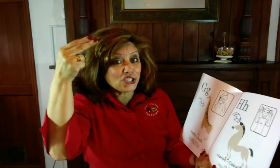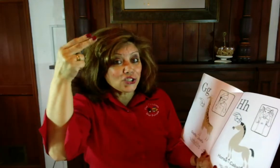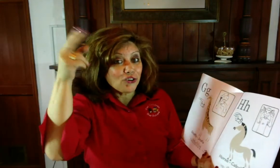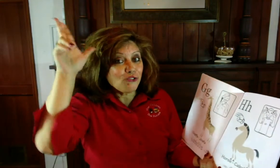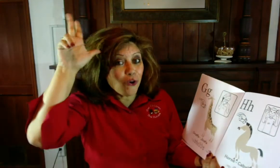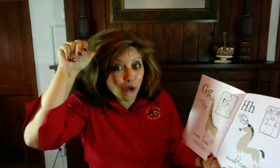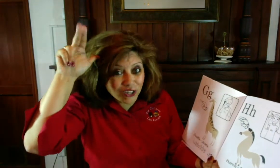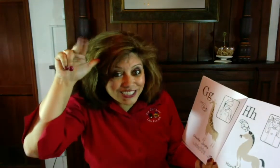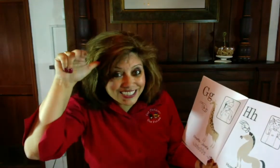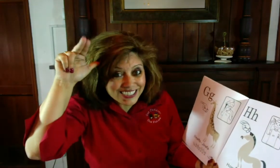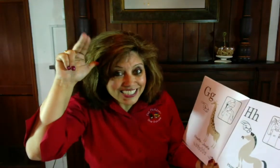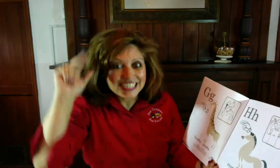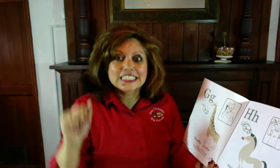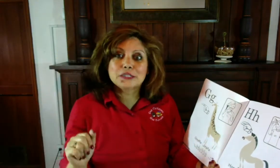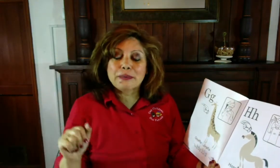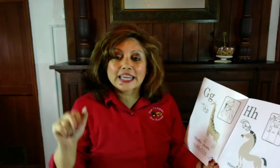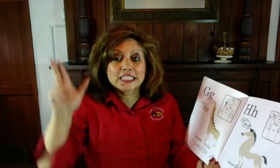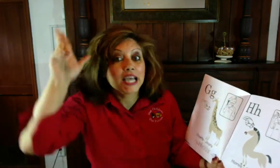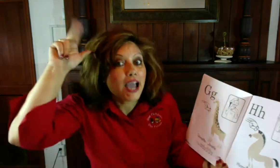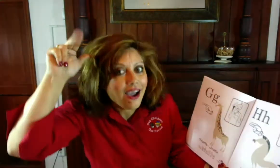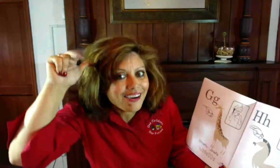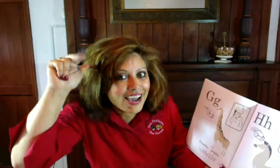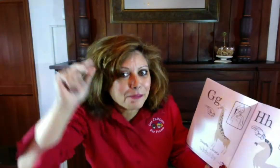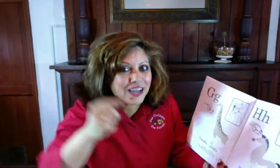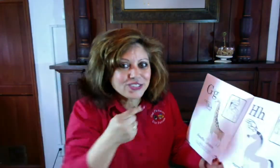H for horse, in Spanish caballo.